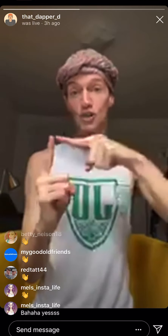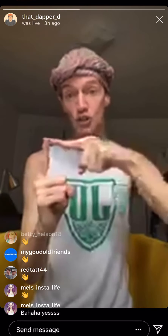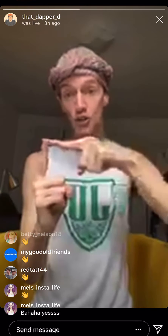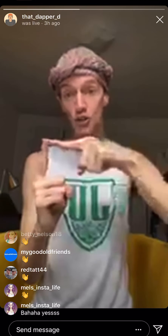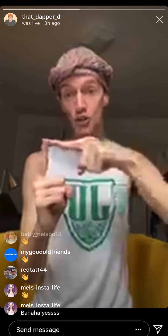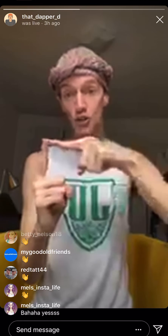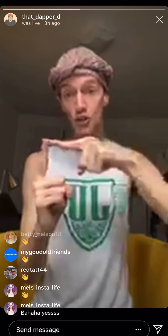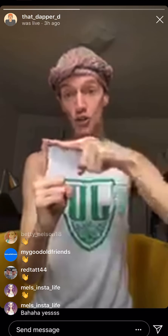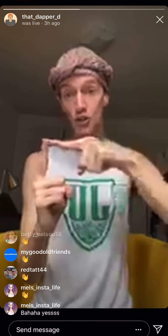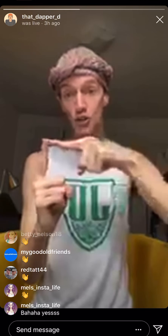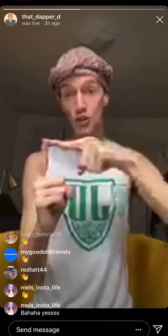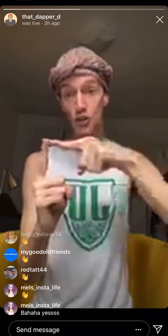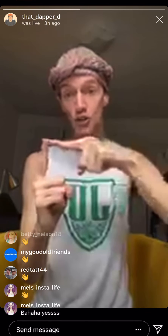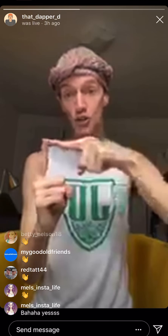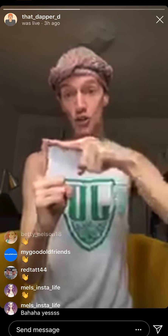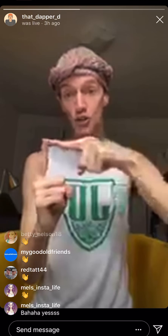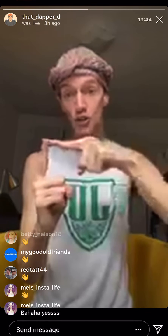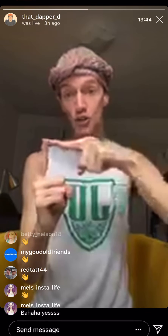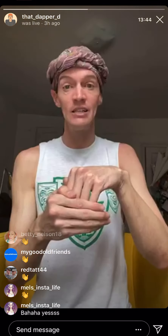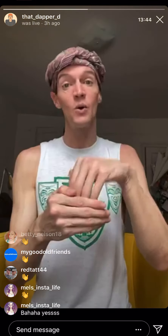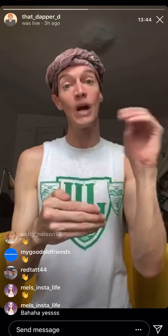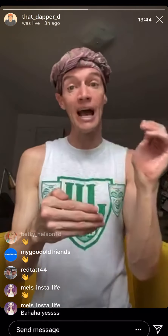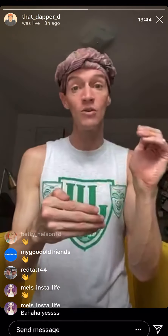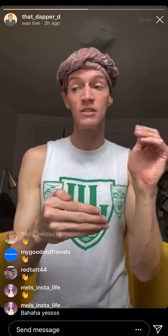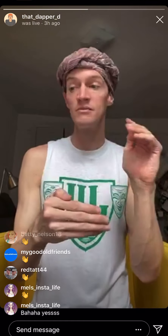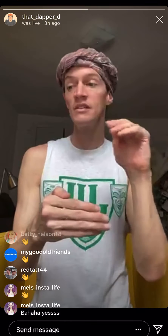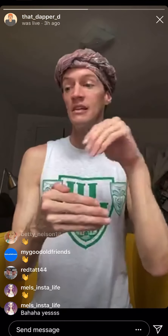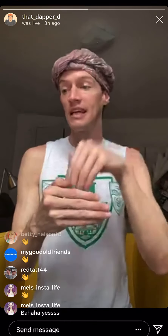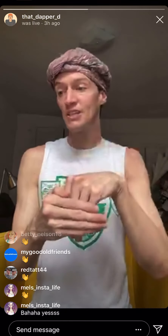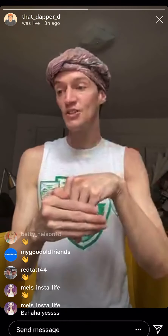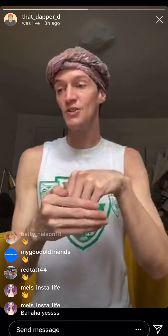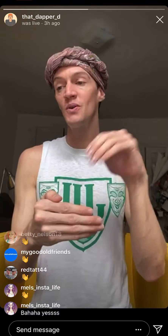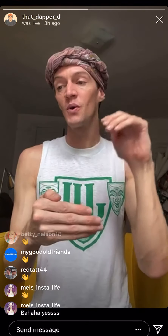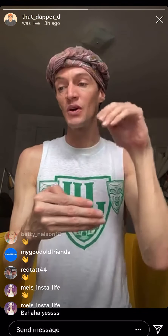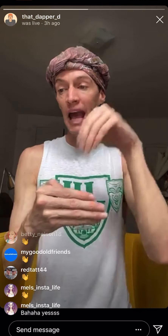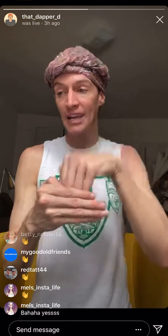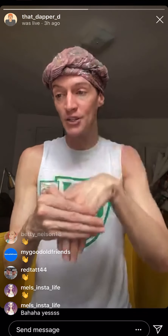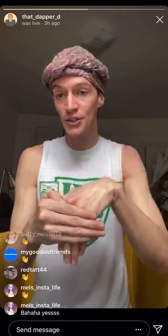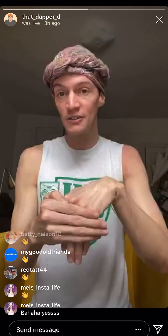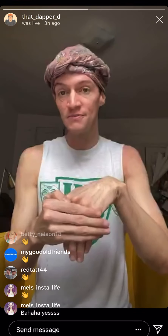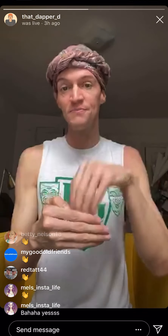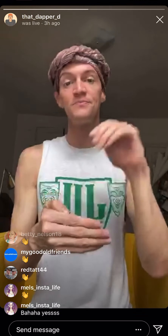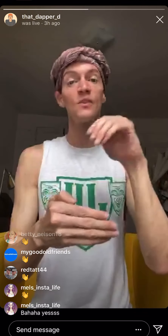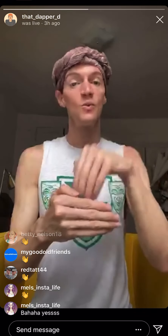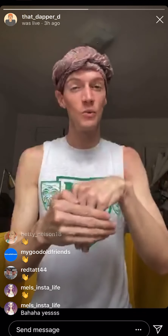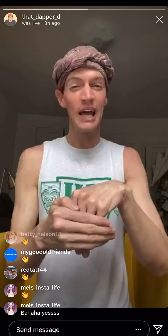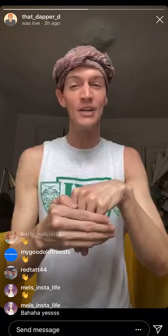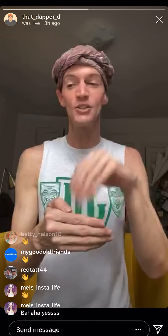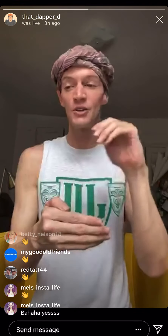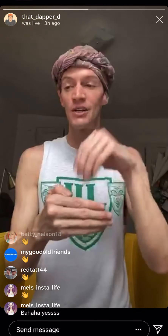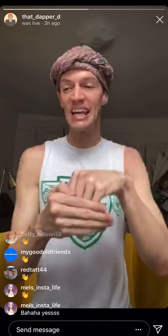or out into or enter you want to enter in